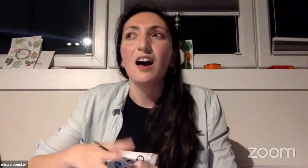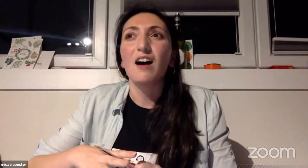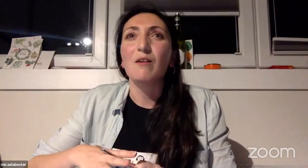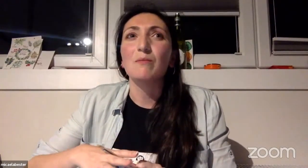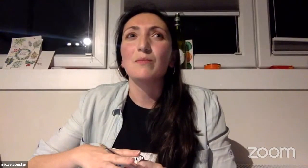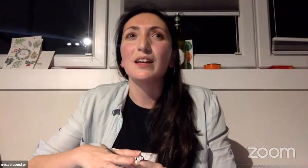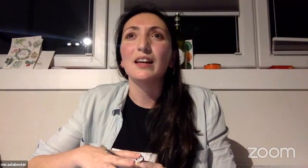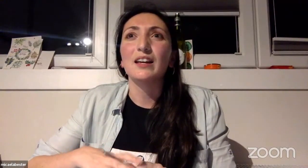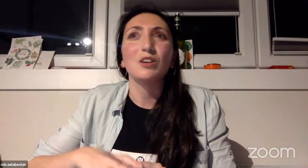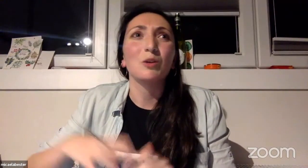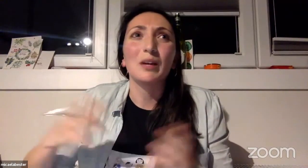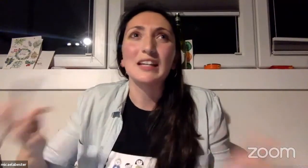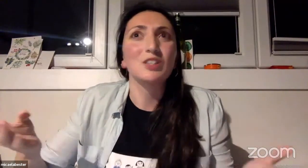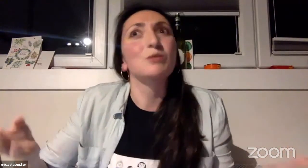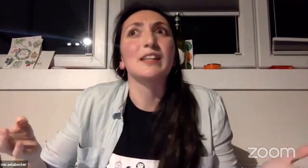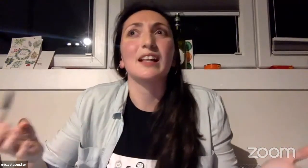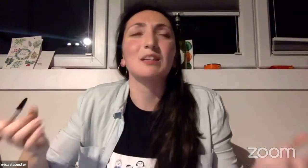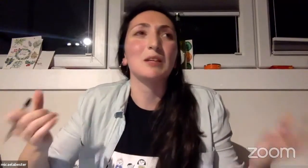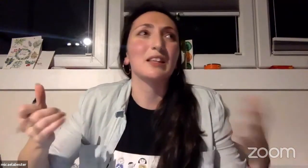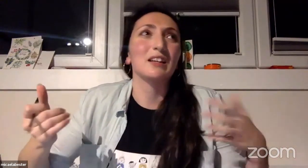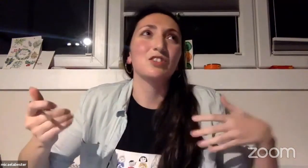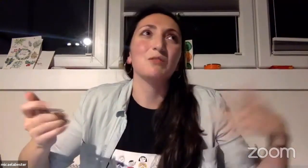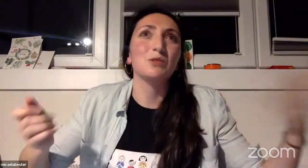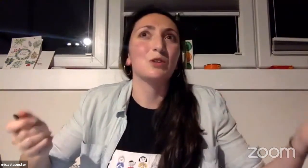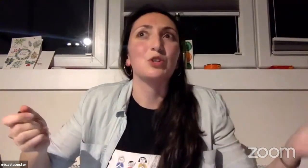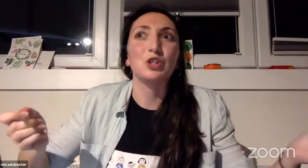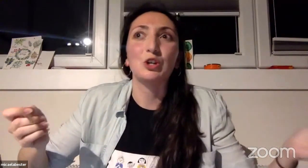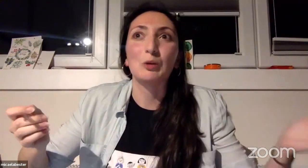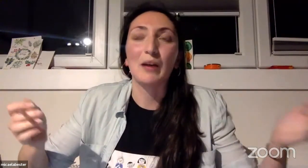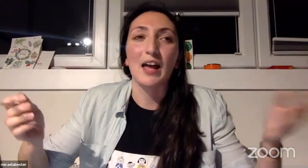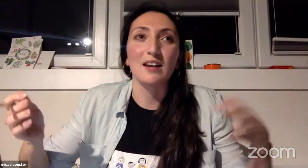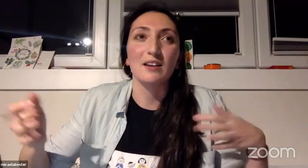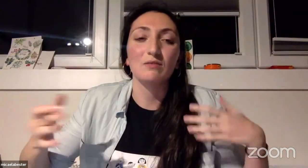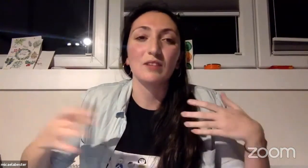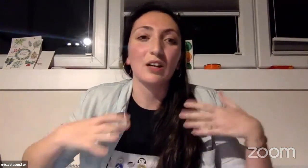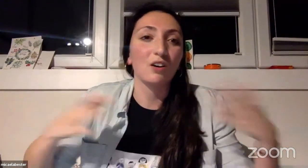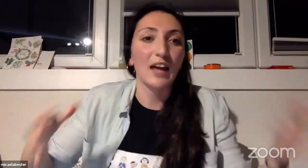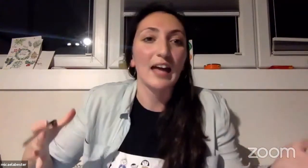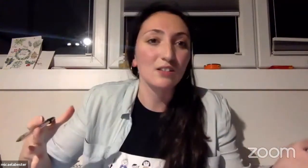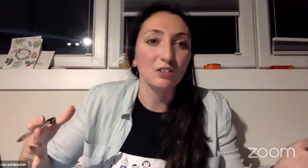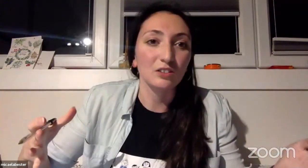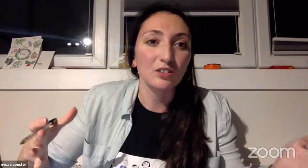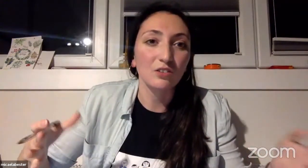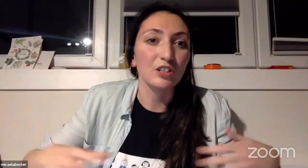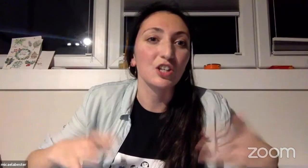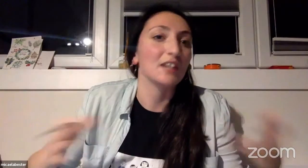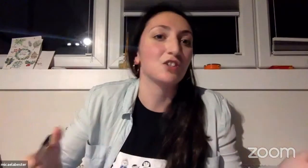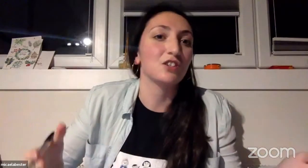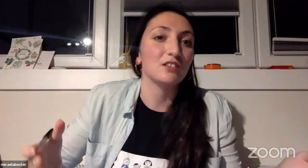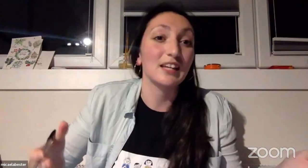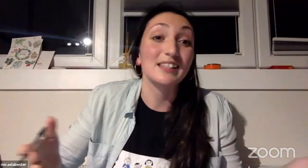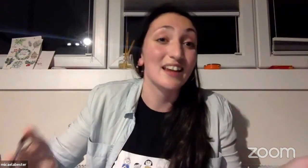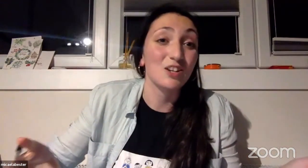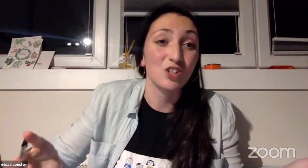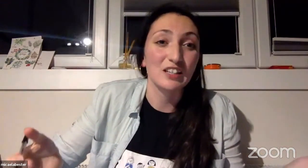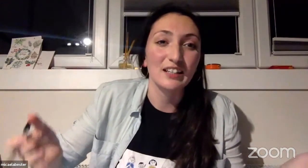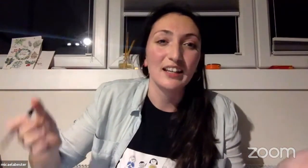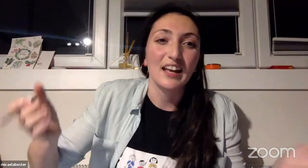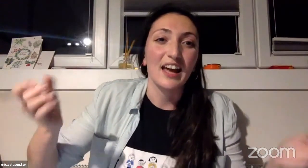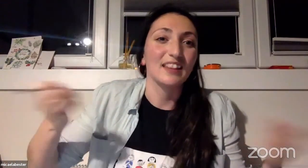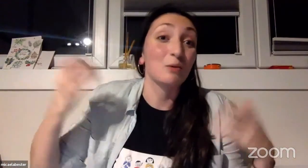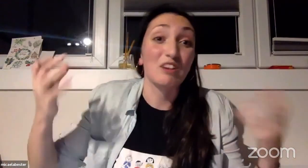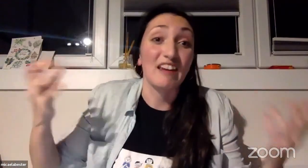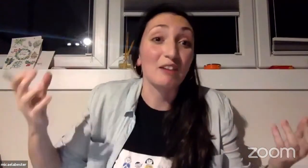least, my teacher was telling me that she was on the tube and it got cancelled or it changed